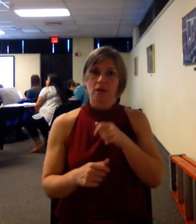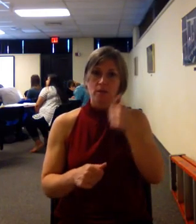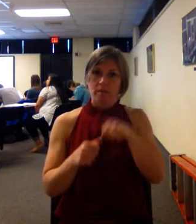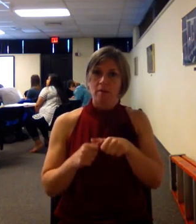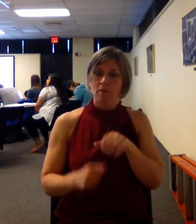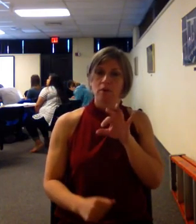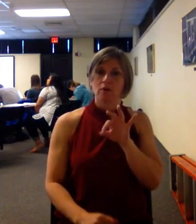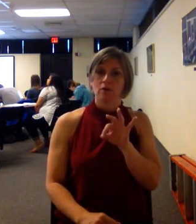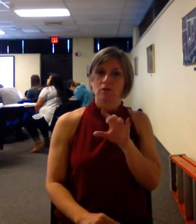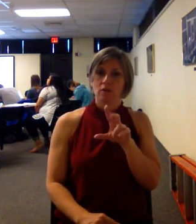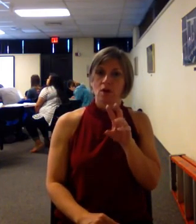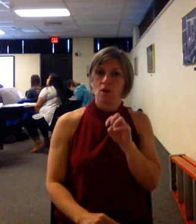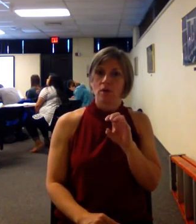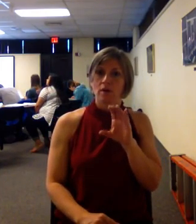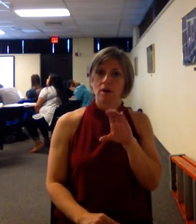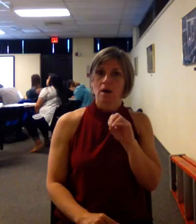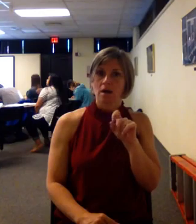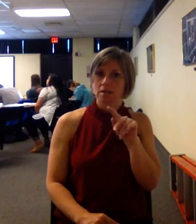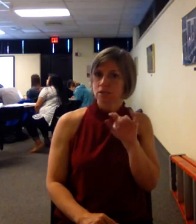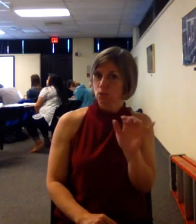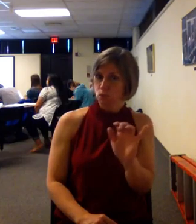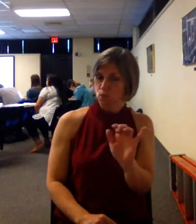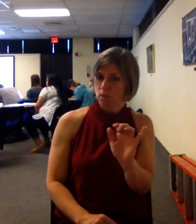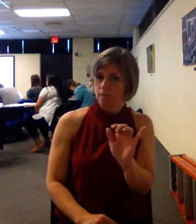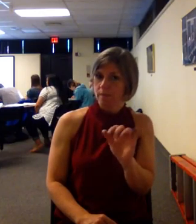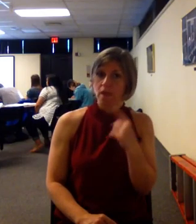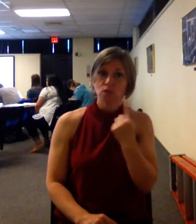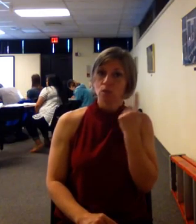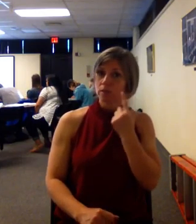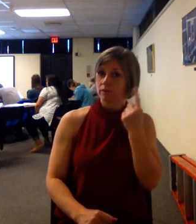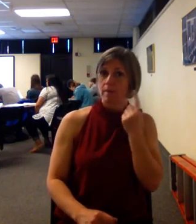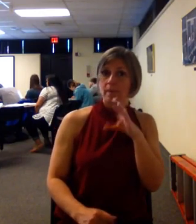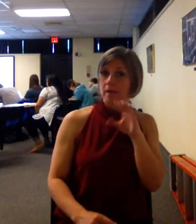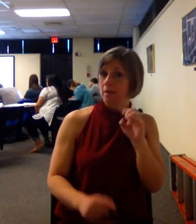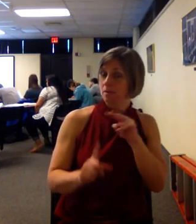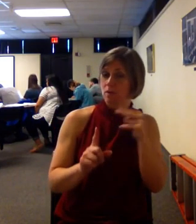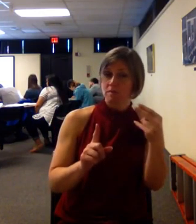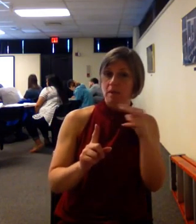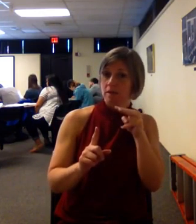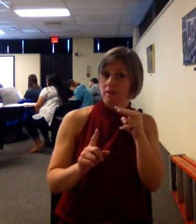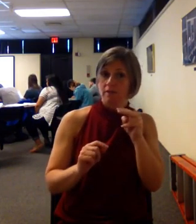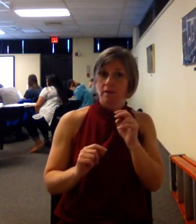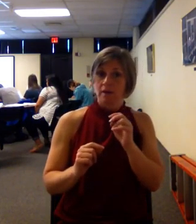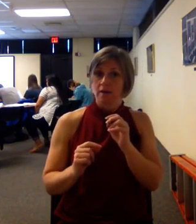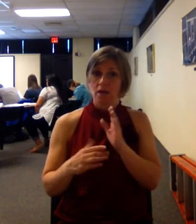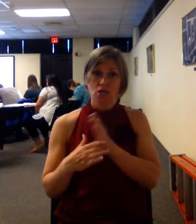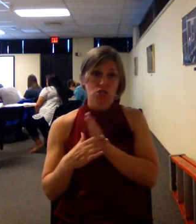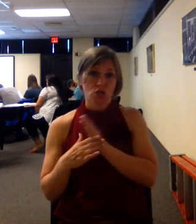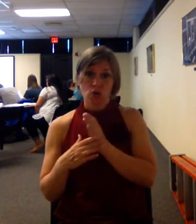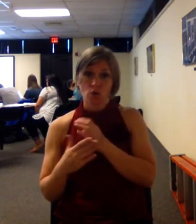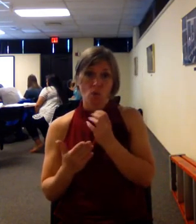too. And remember, this is only from a company's perspective. Shareholders are never going to think about this I sub